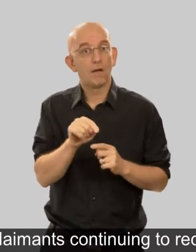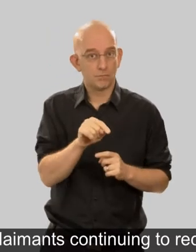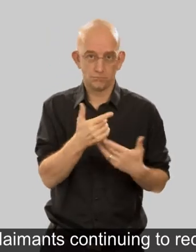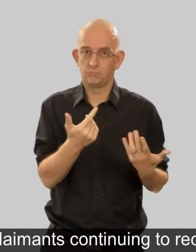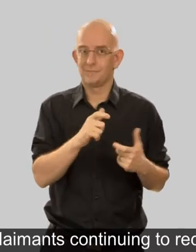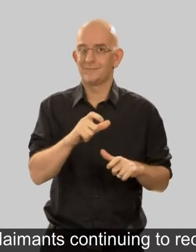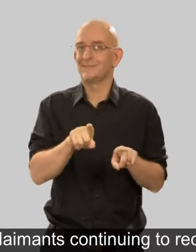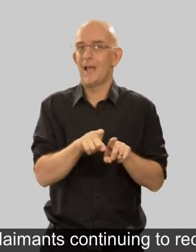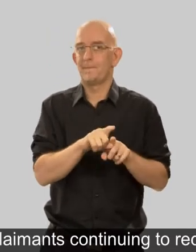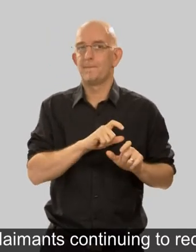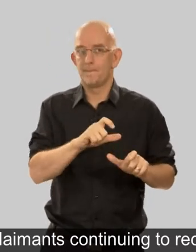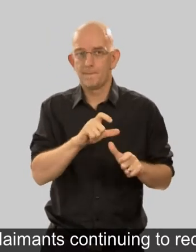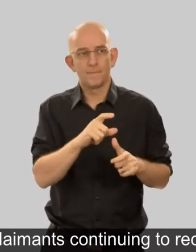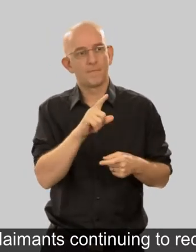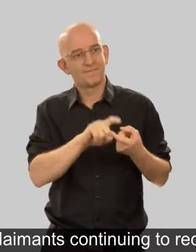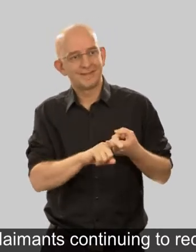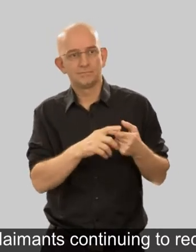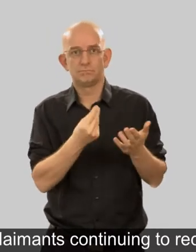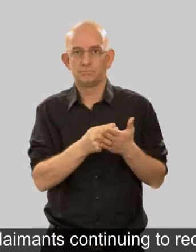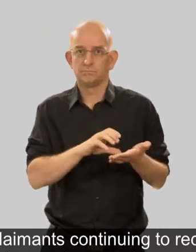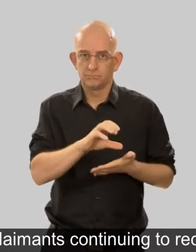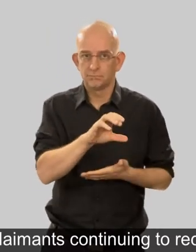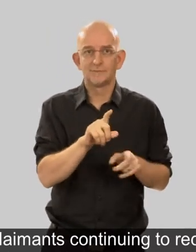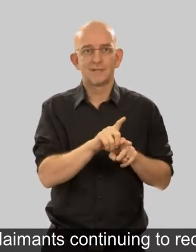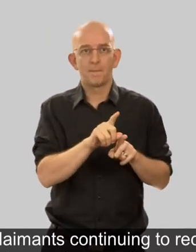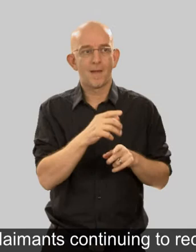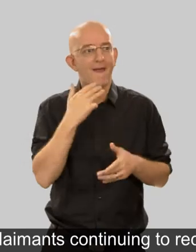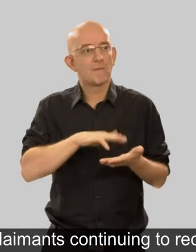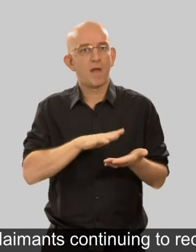with claimants continuing to receive a fixed, ongoing monthly payment